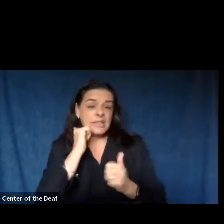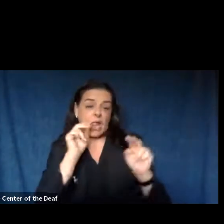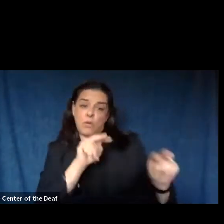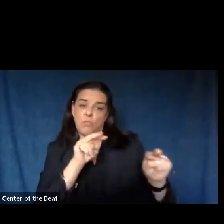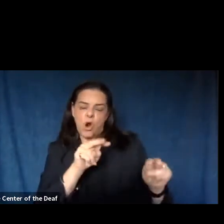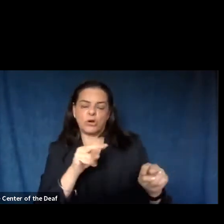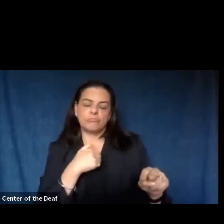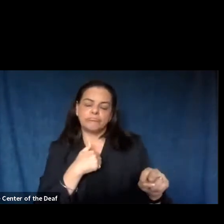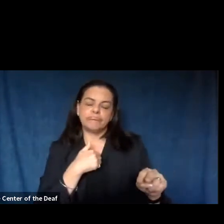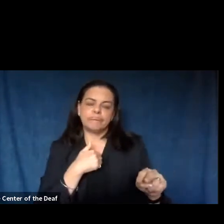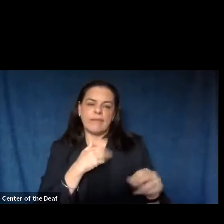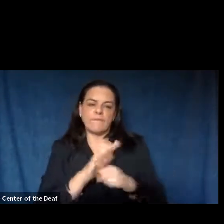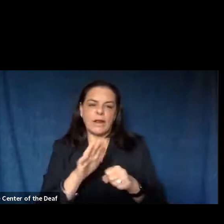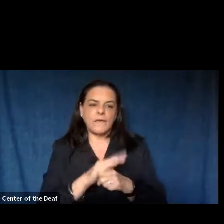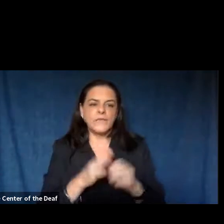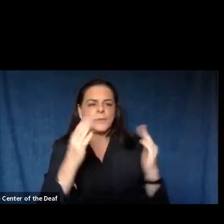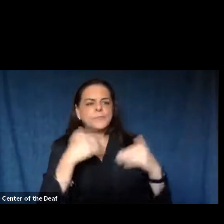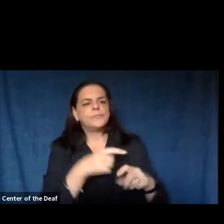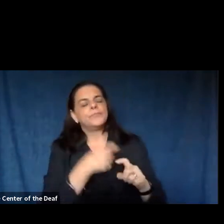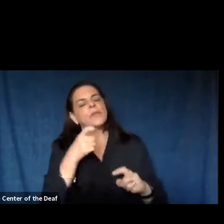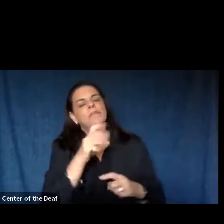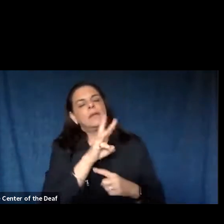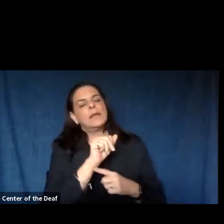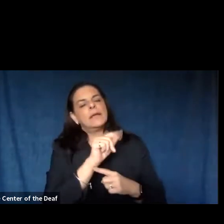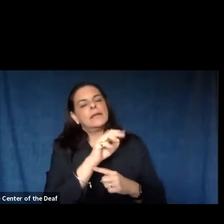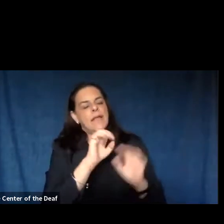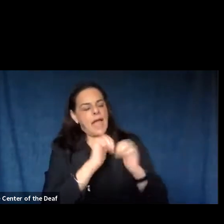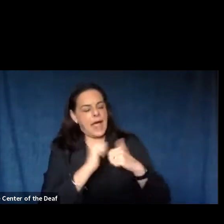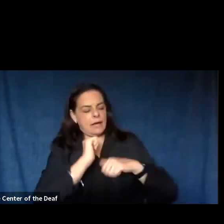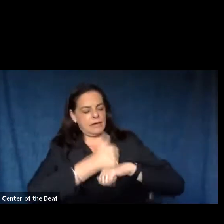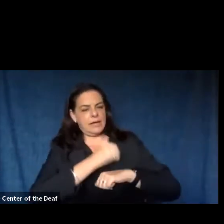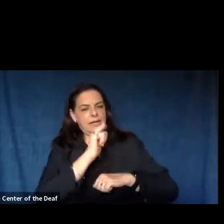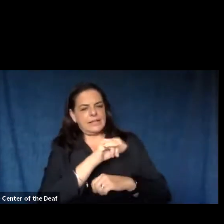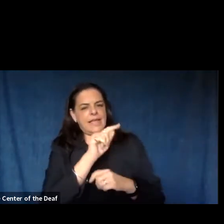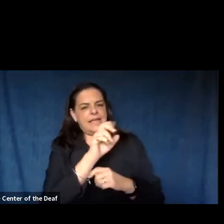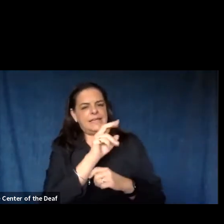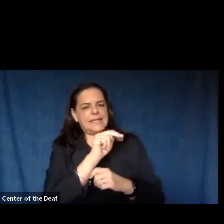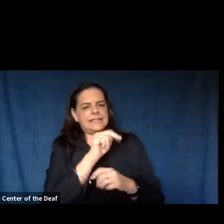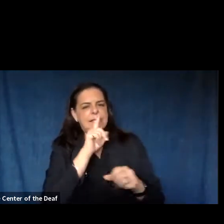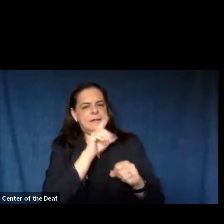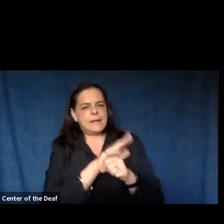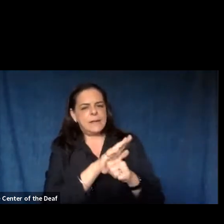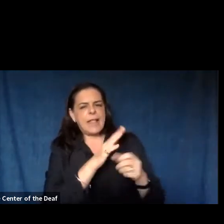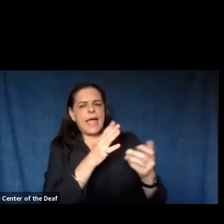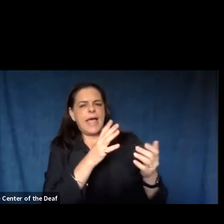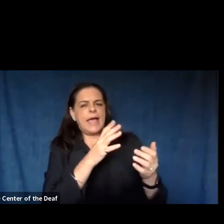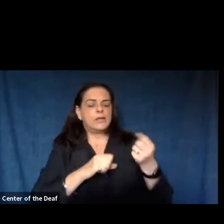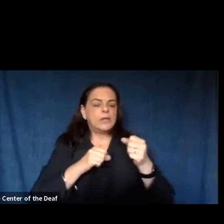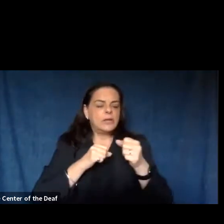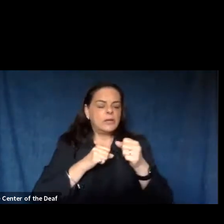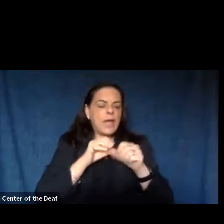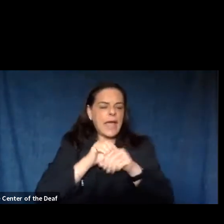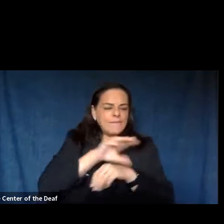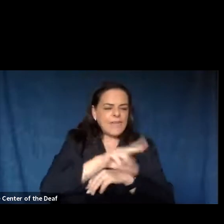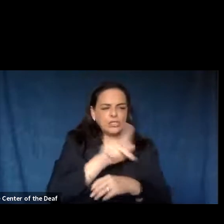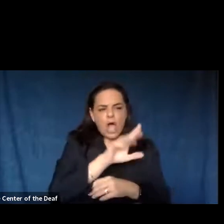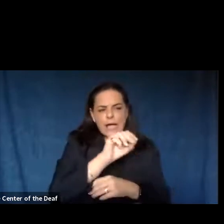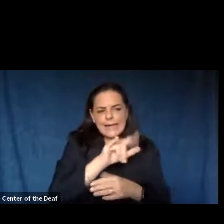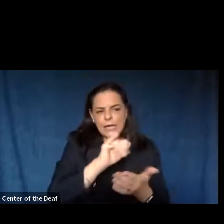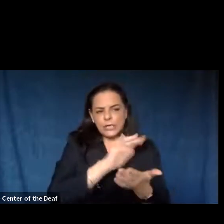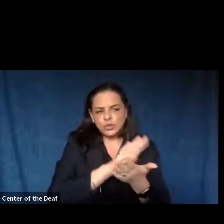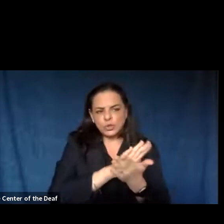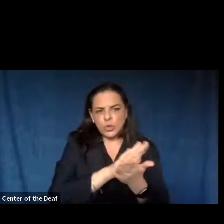From Madison with WATE, how does implementing the Tennessee Pledge impact Knox County Schools reopening plan? And if so,